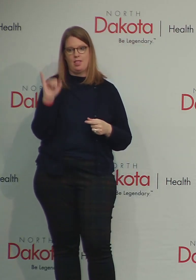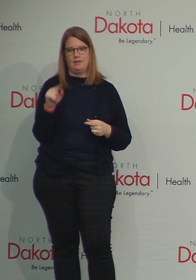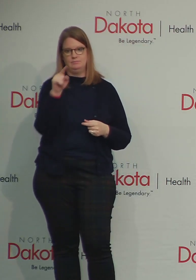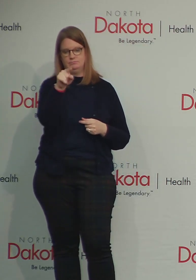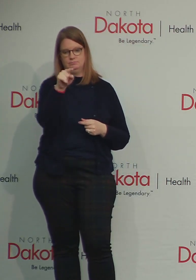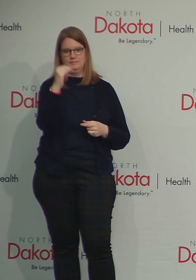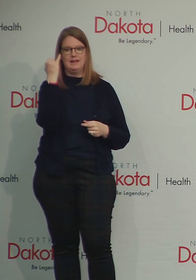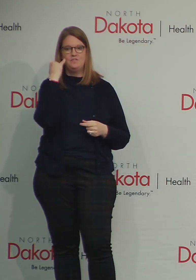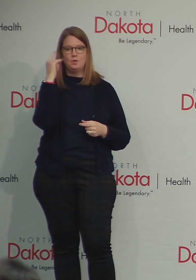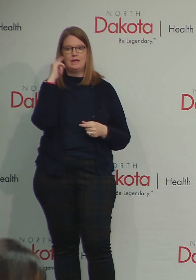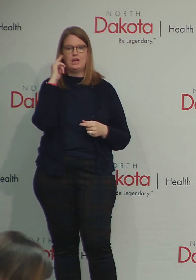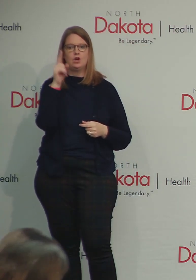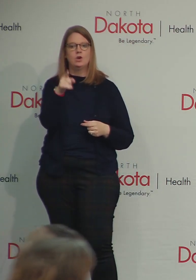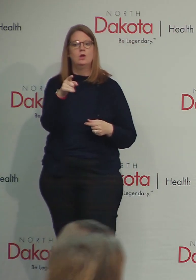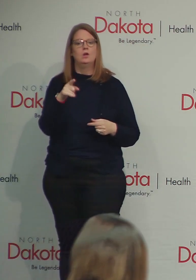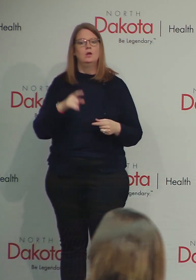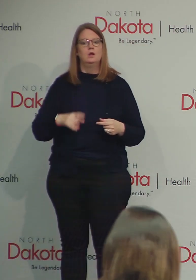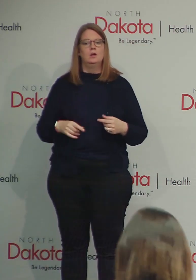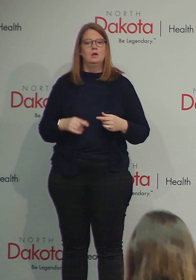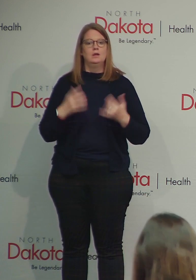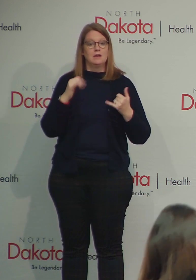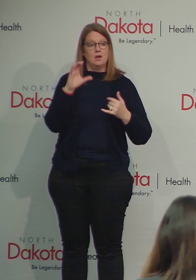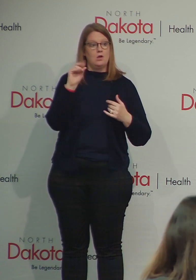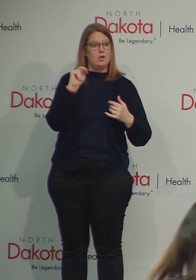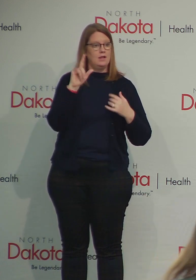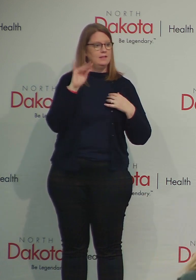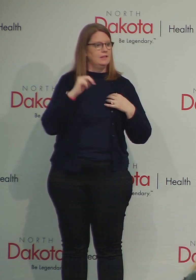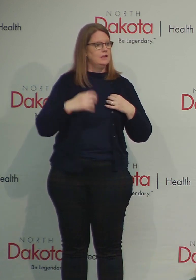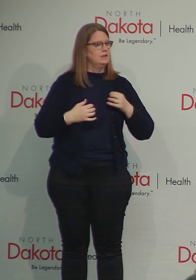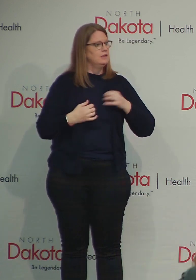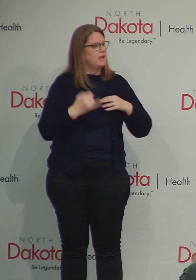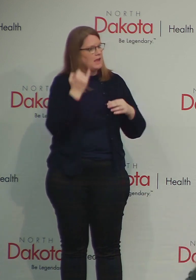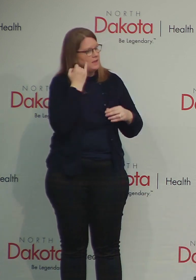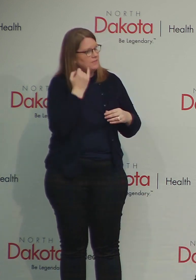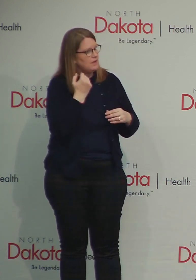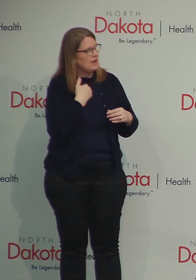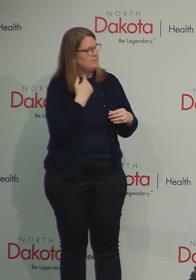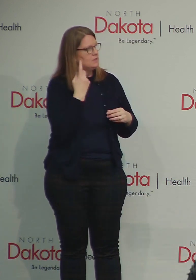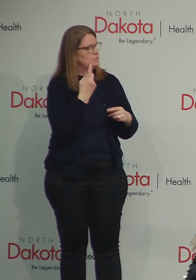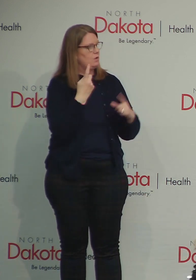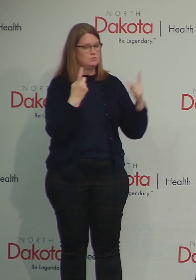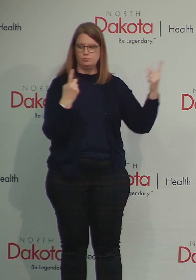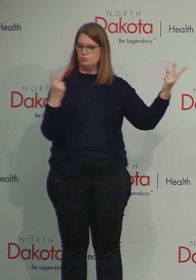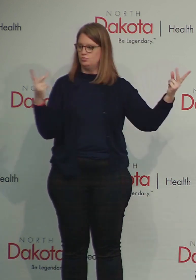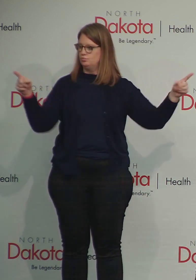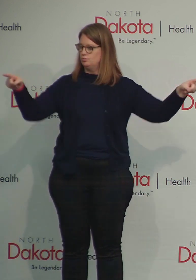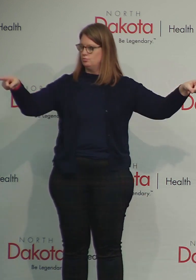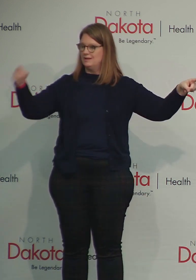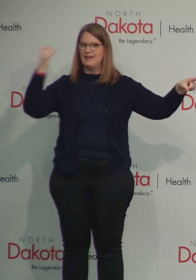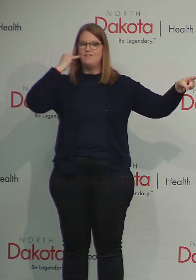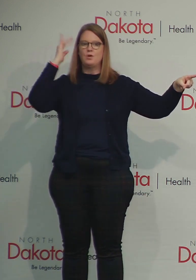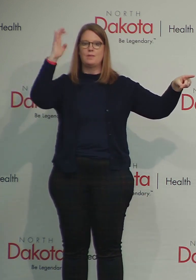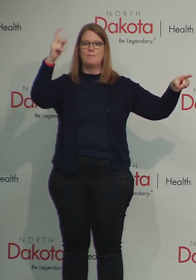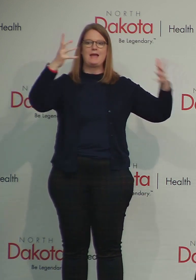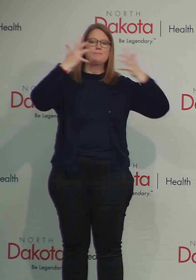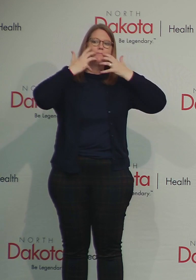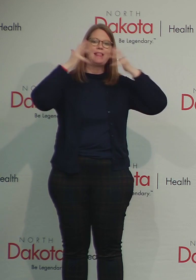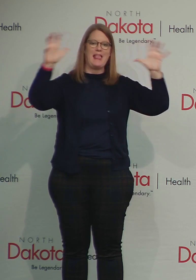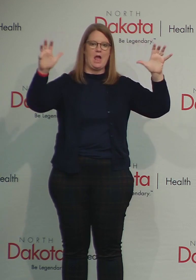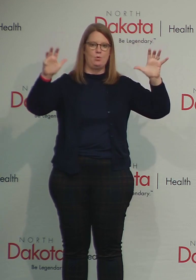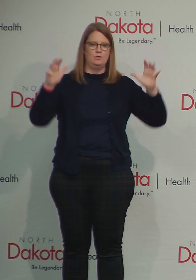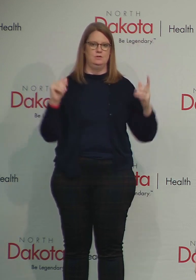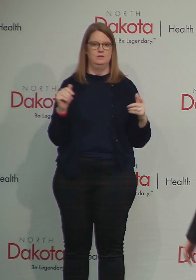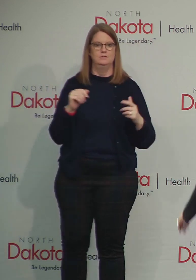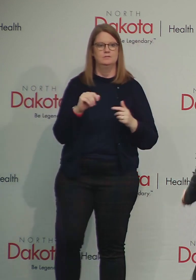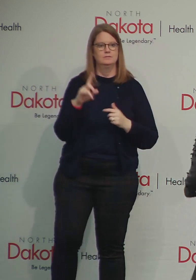Molly, if you could hear that. And I want to make sure for online, I see we've got this one mic up here, but it's or two mics. So if you're in the back, shout loud to make